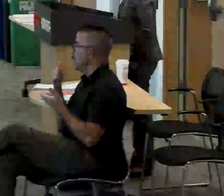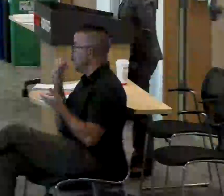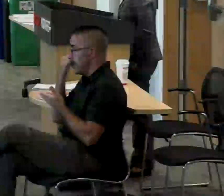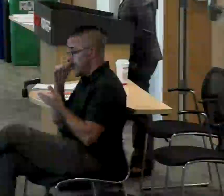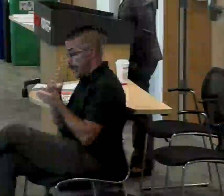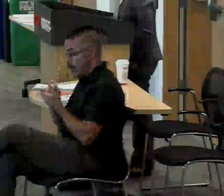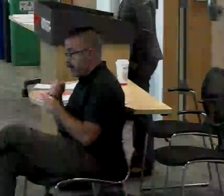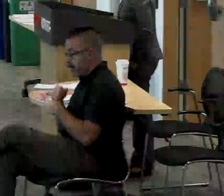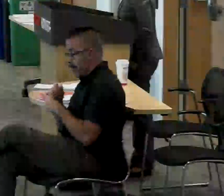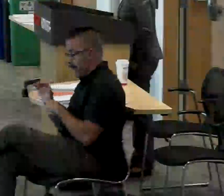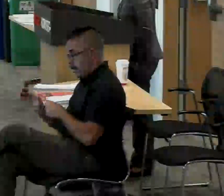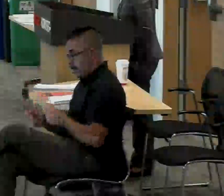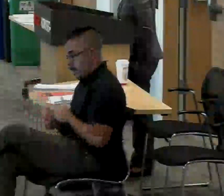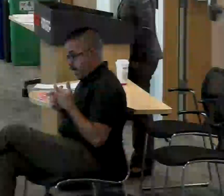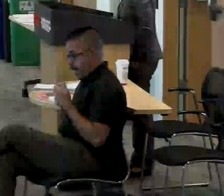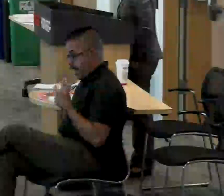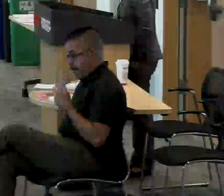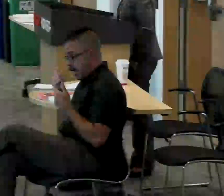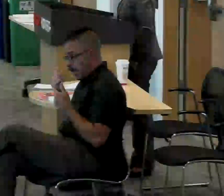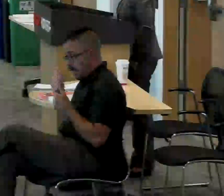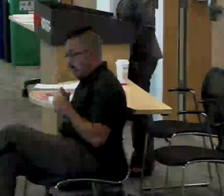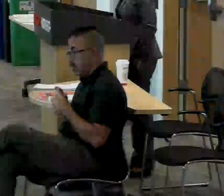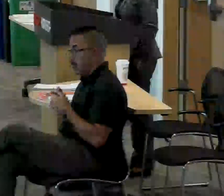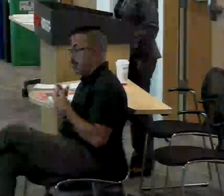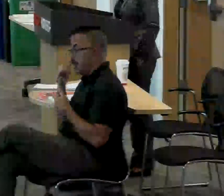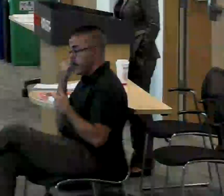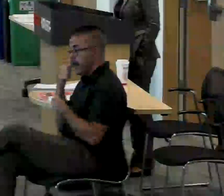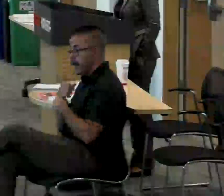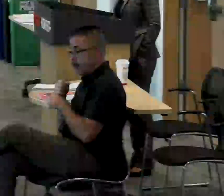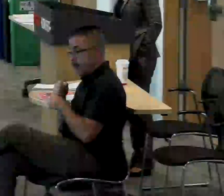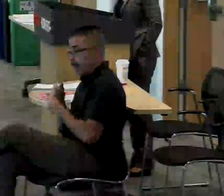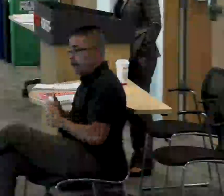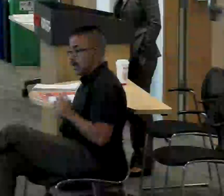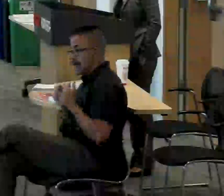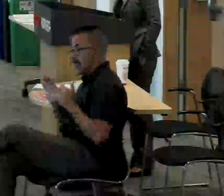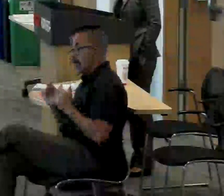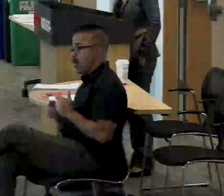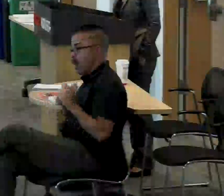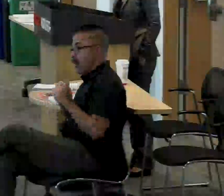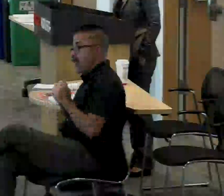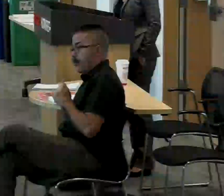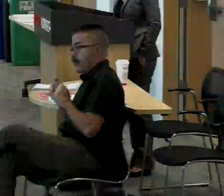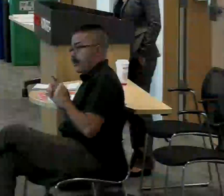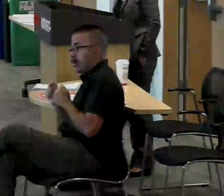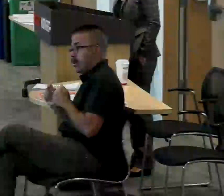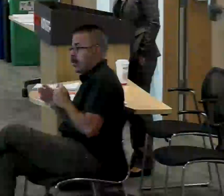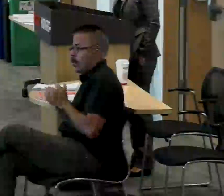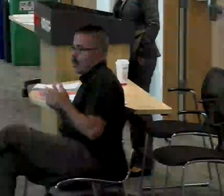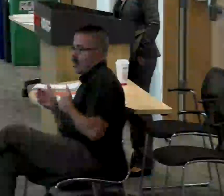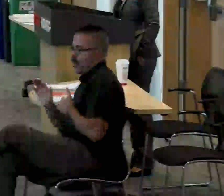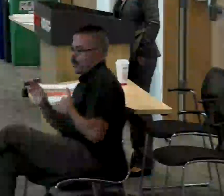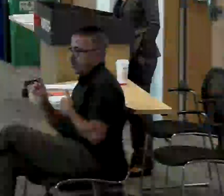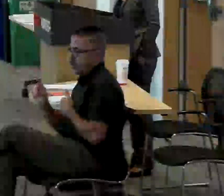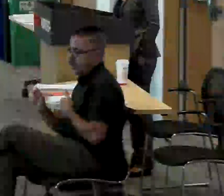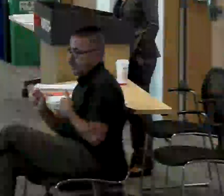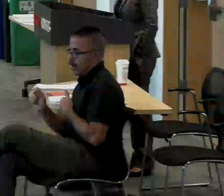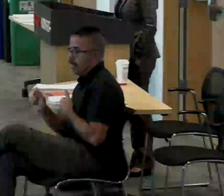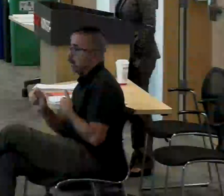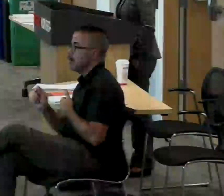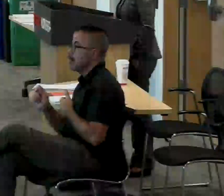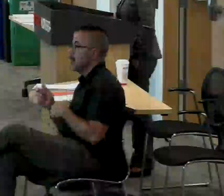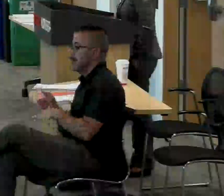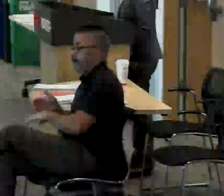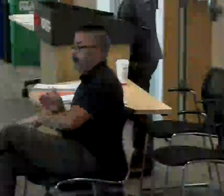life better, if it makes living your life with a disability, whatever your disability is, better, it